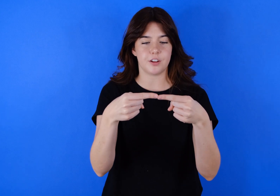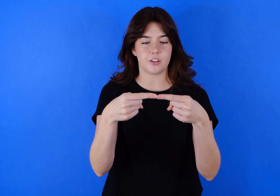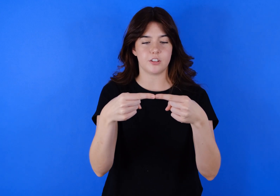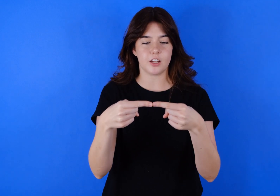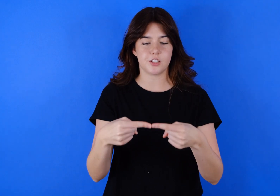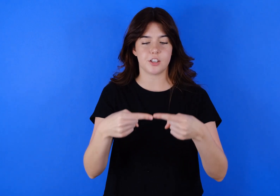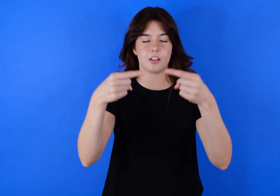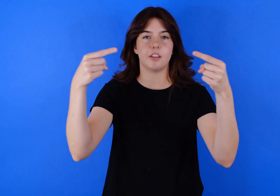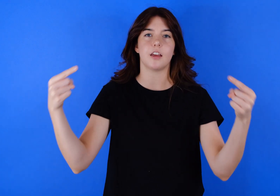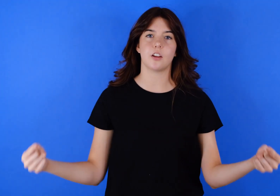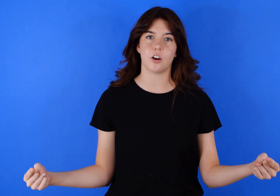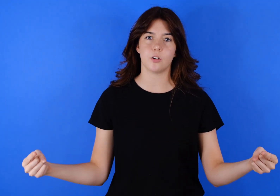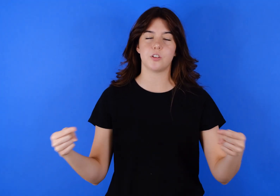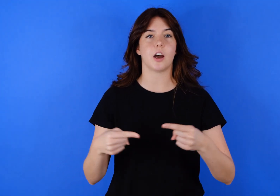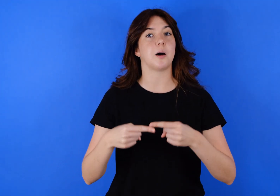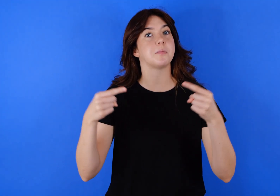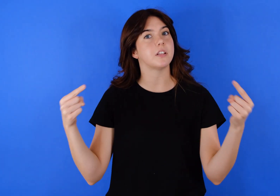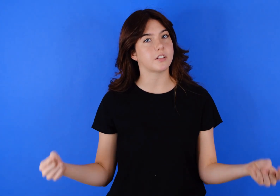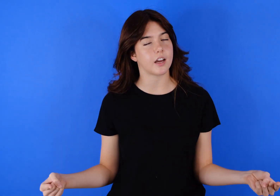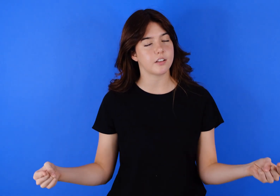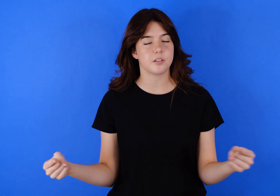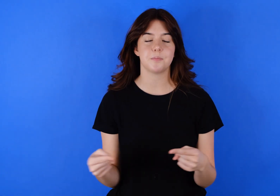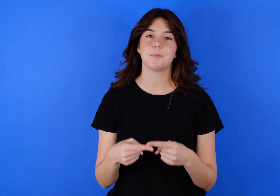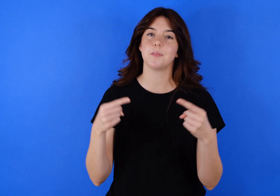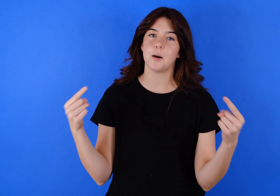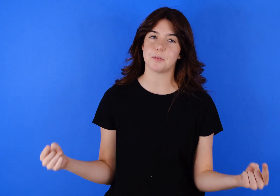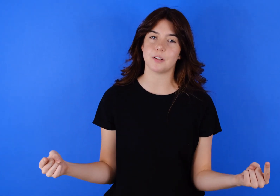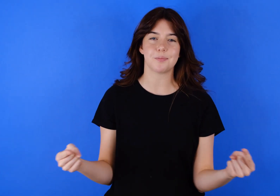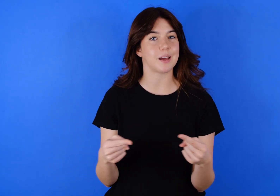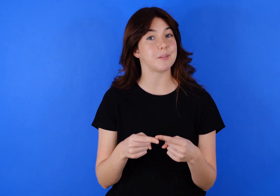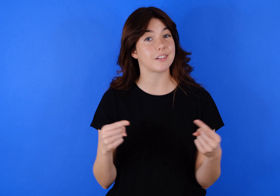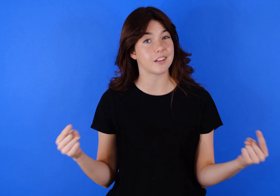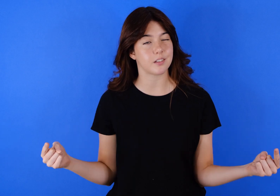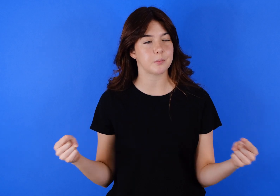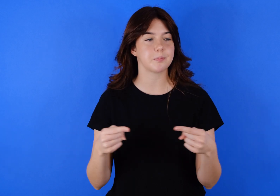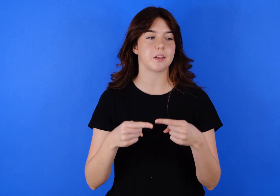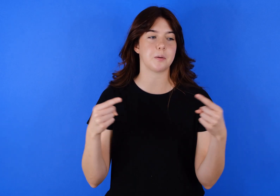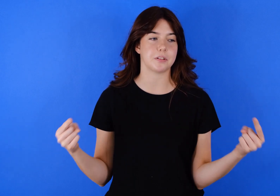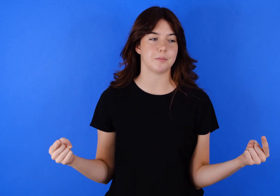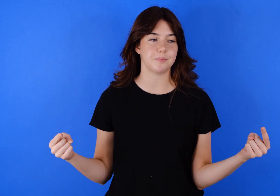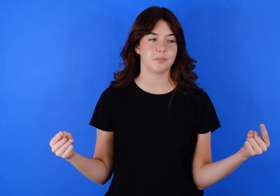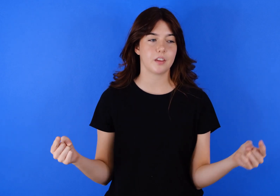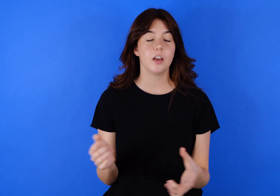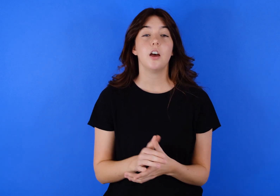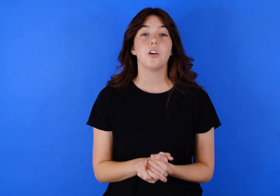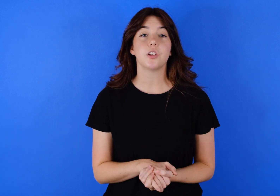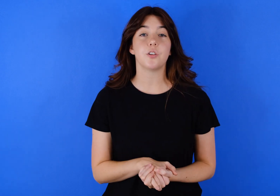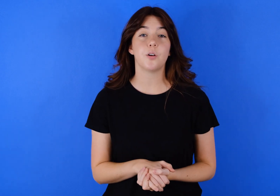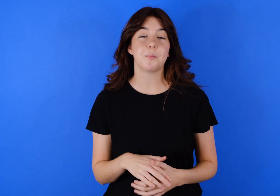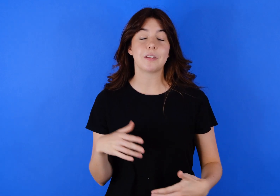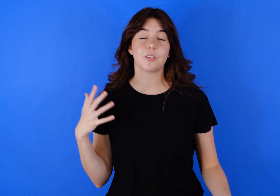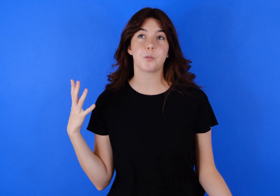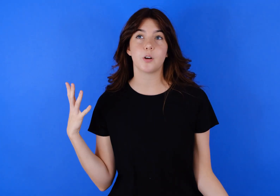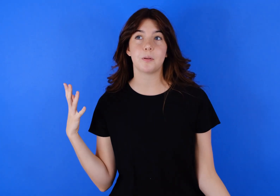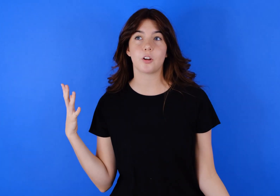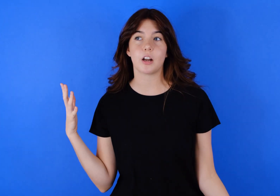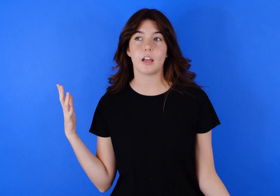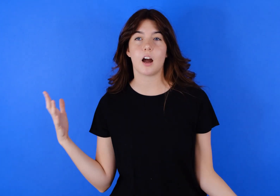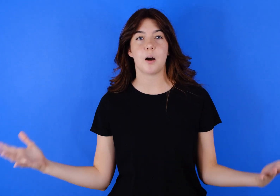fingers touch and they go to opposite sides. Opposite, kind of makes sense. Opposite. So basically we're going to be learning